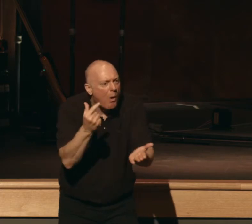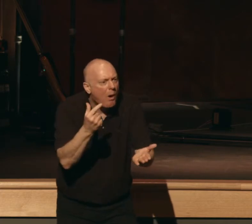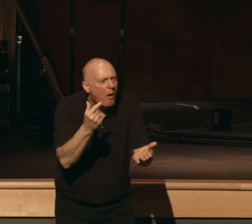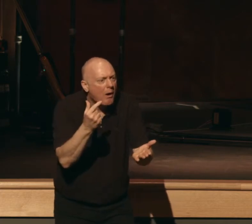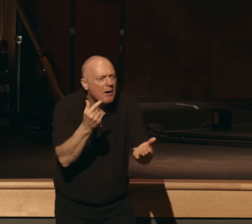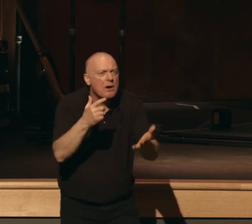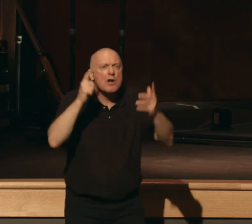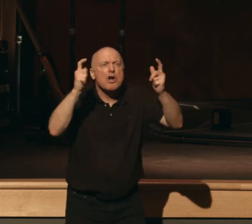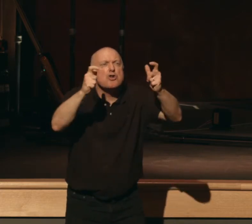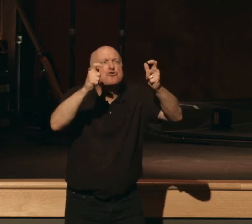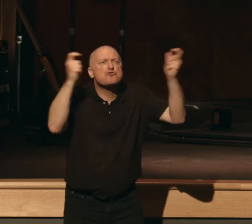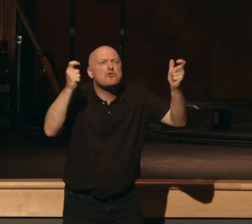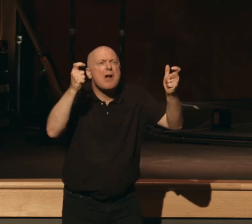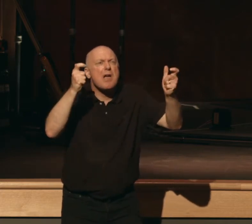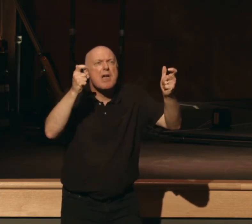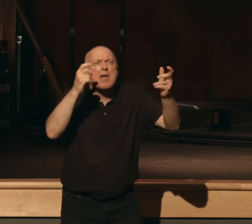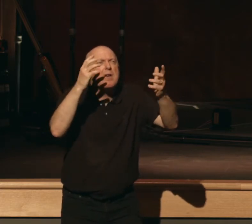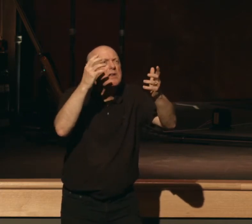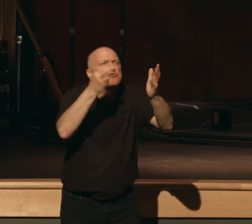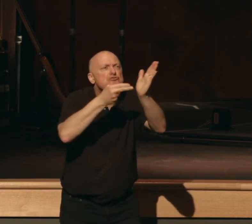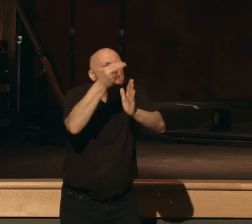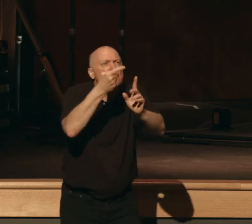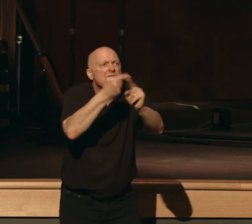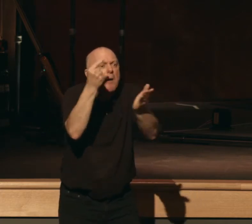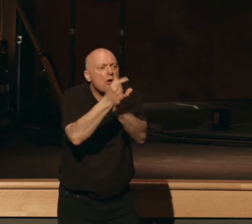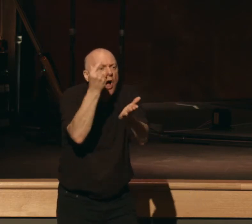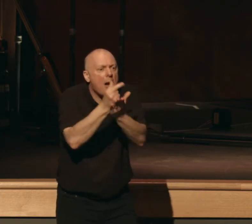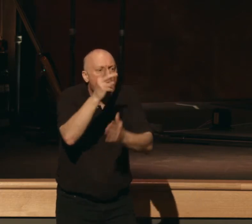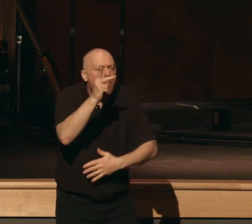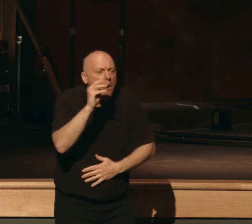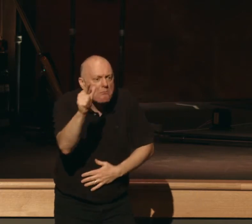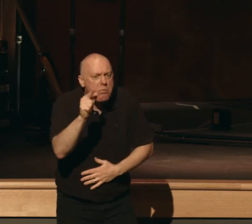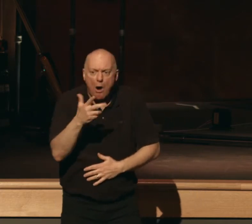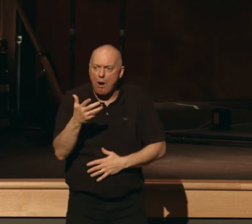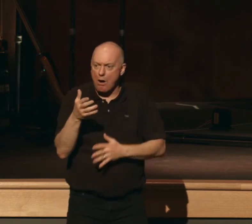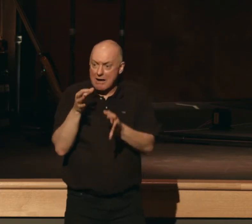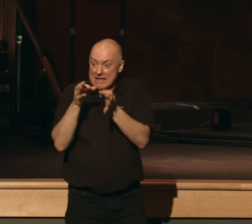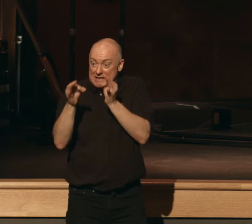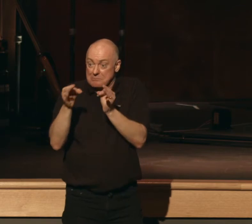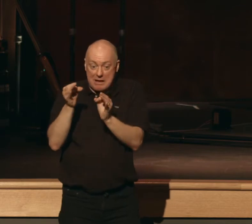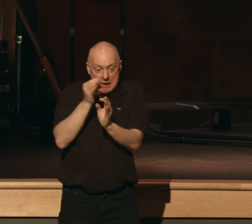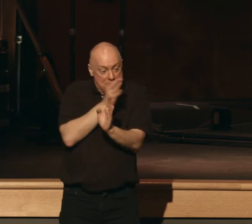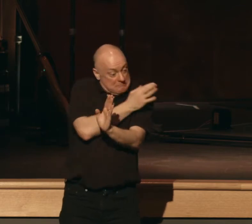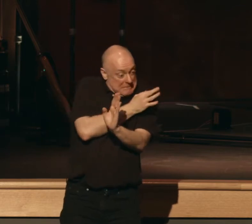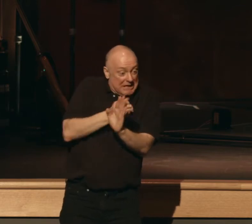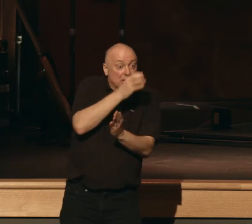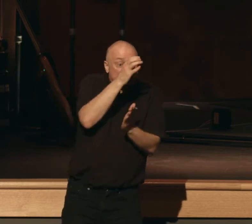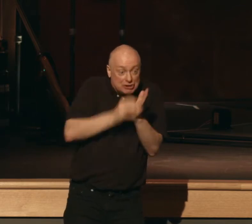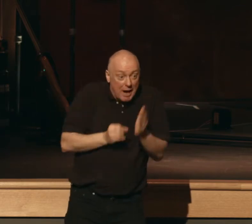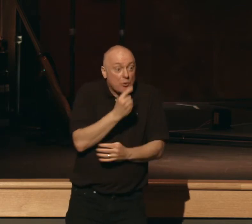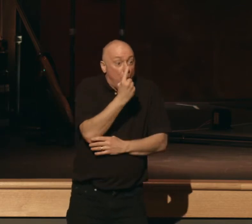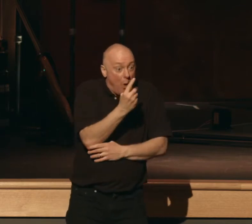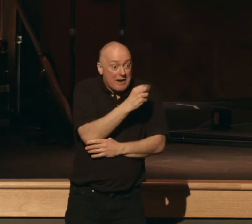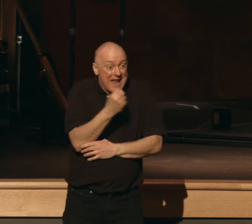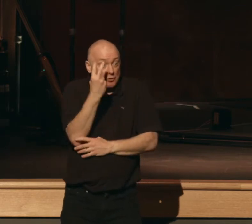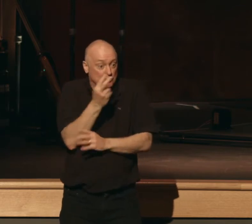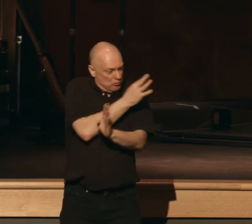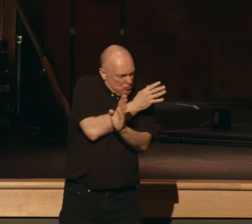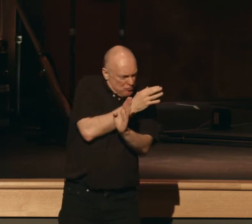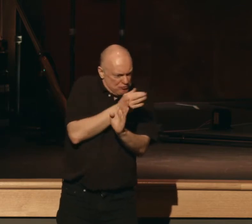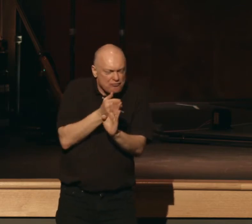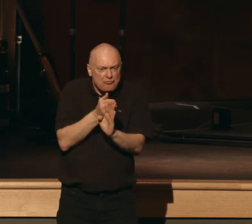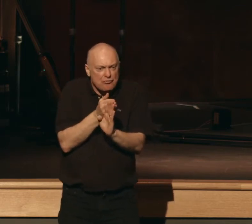these great, glorious gospel truths that Paul has just stated all throughout chapters 1 and